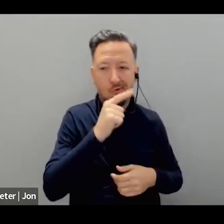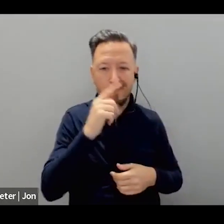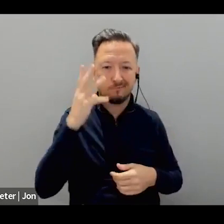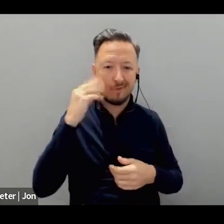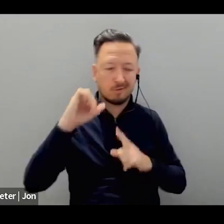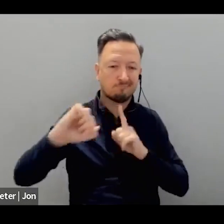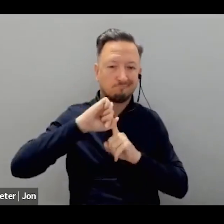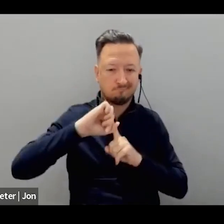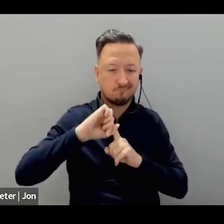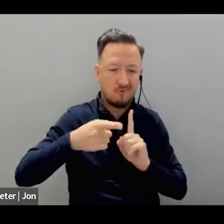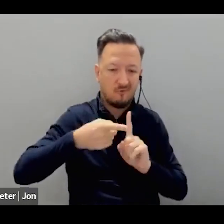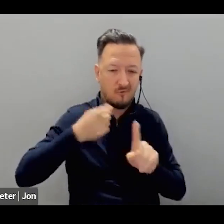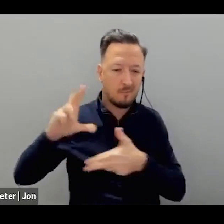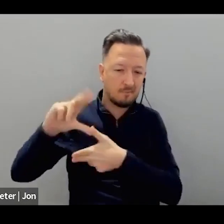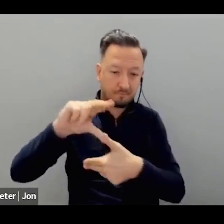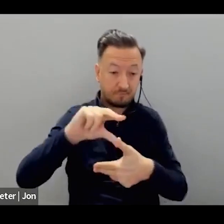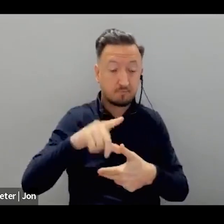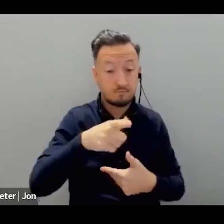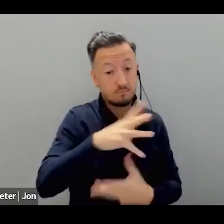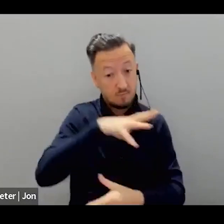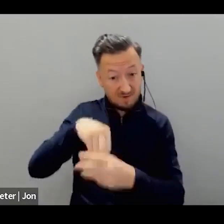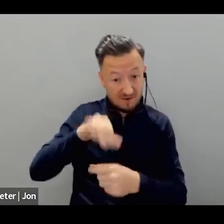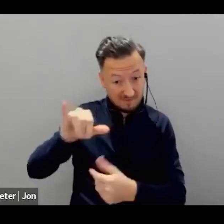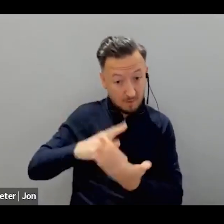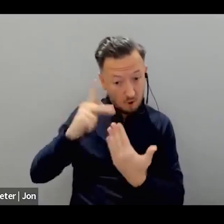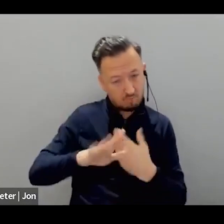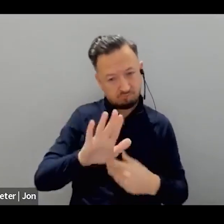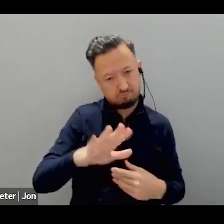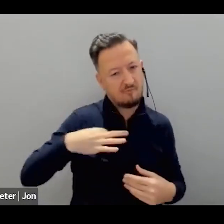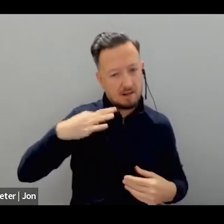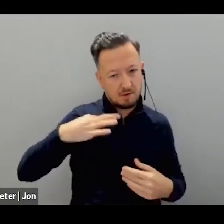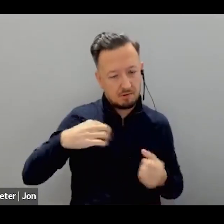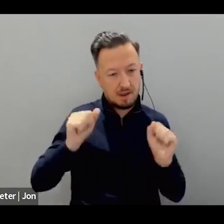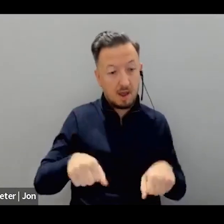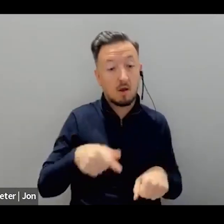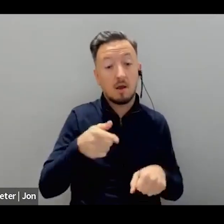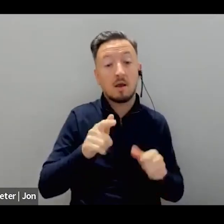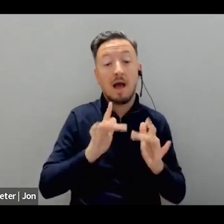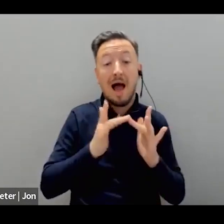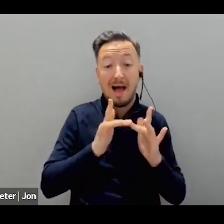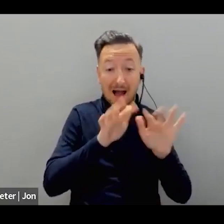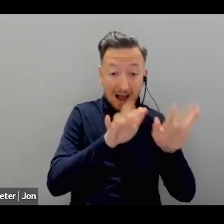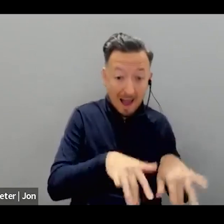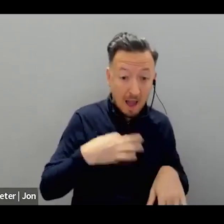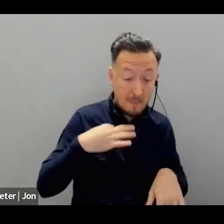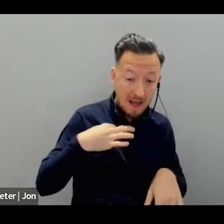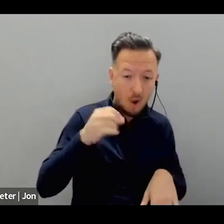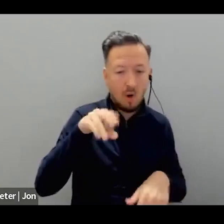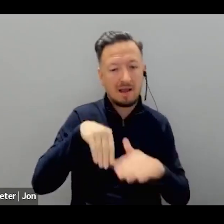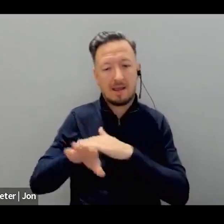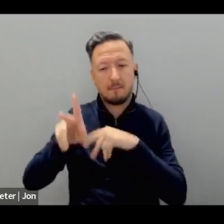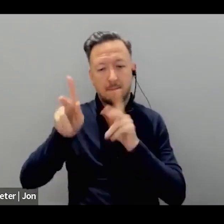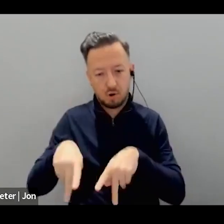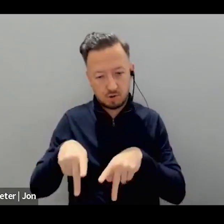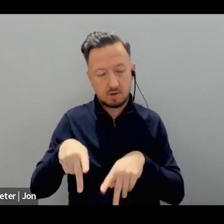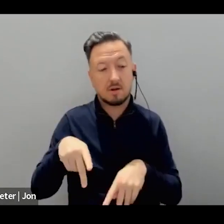Participation in the program is entirely voluntary. You can apply online or in person. While in-person